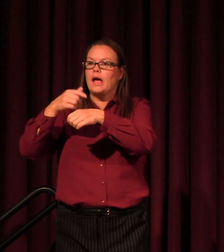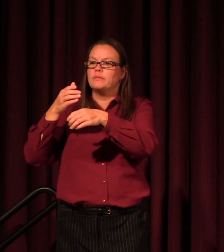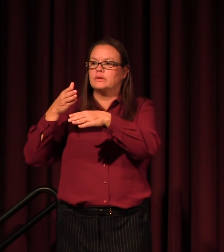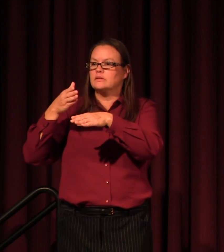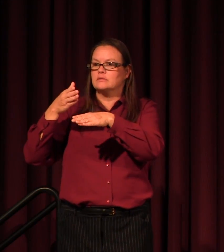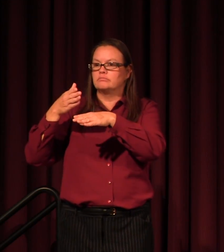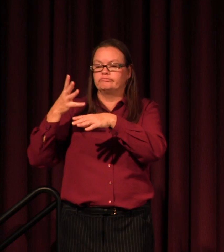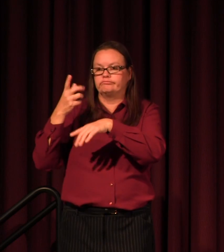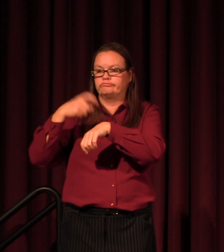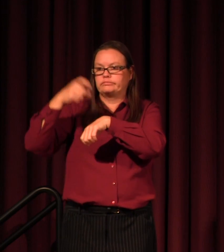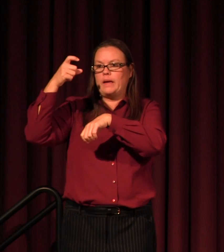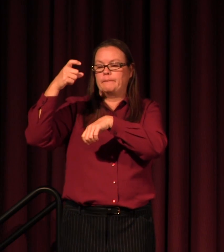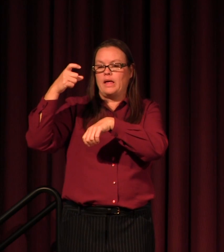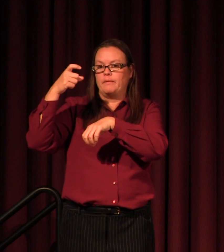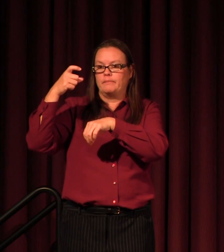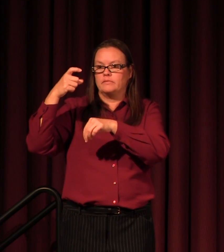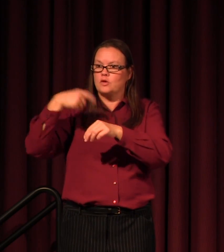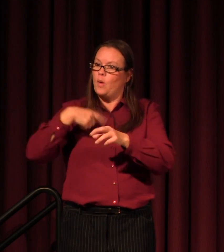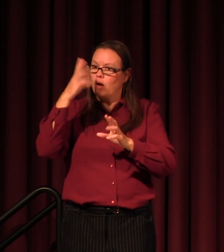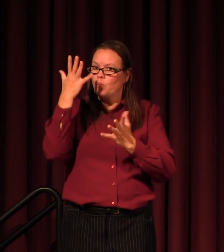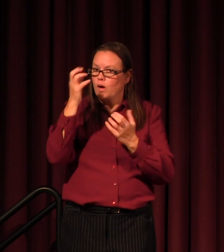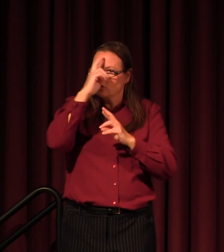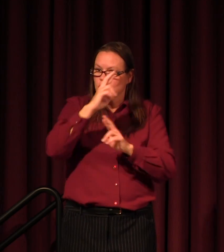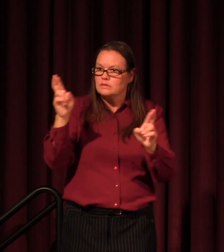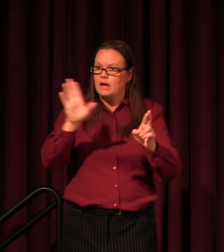my bad, Devin.